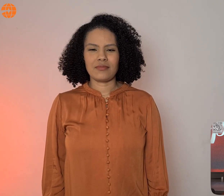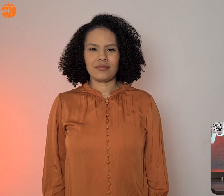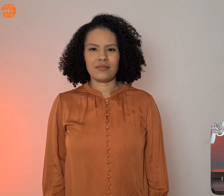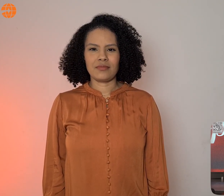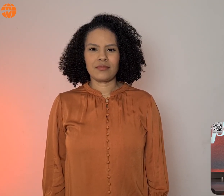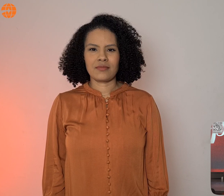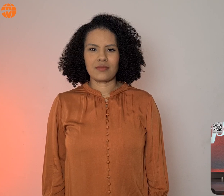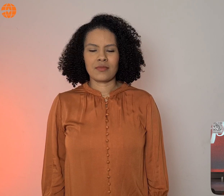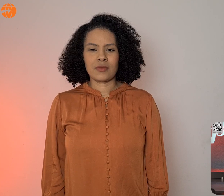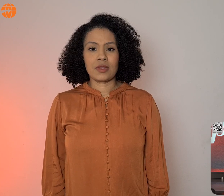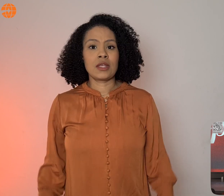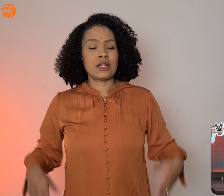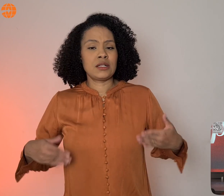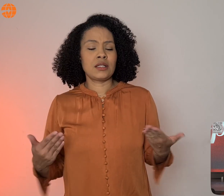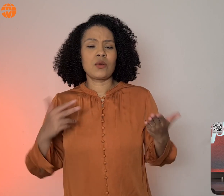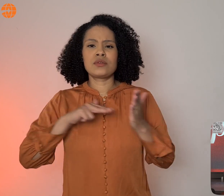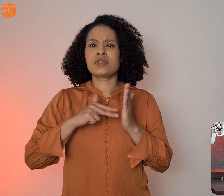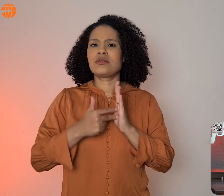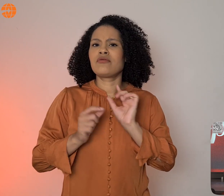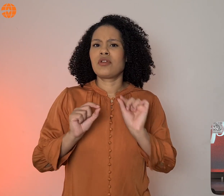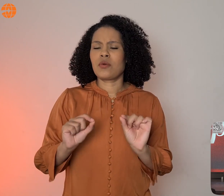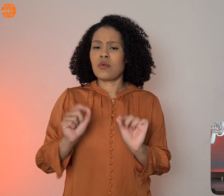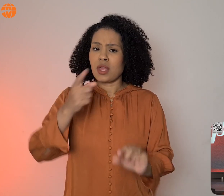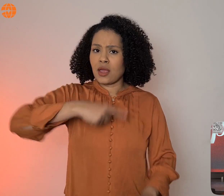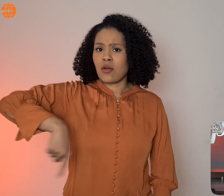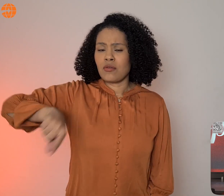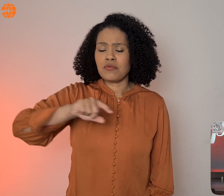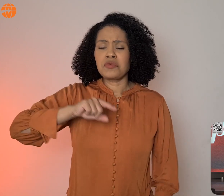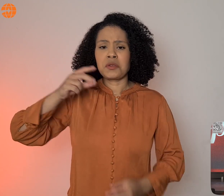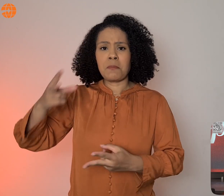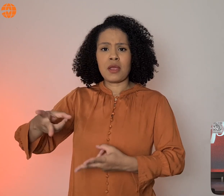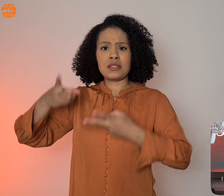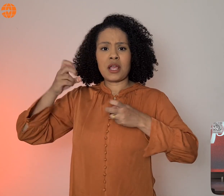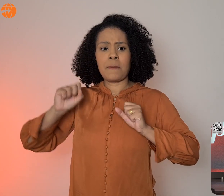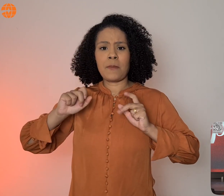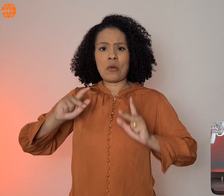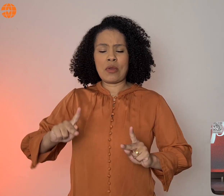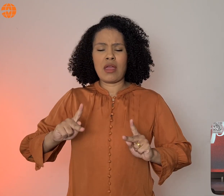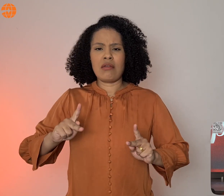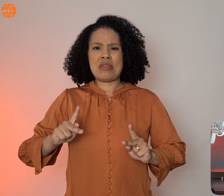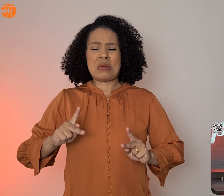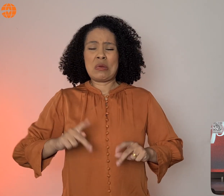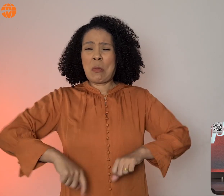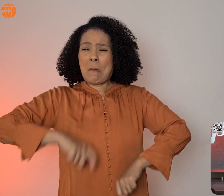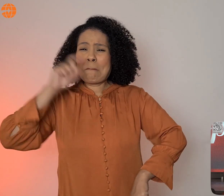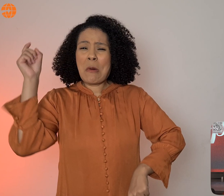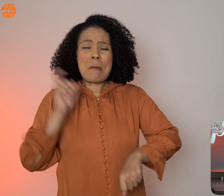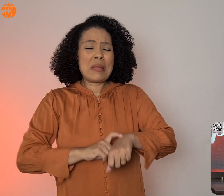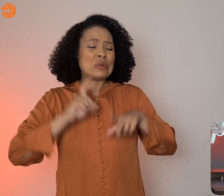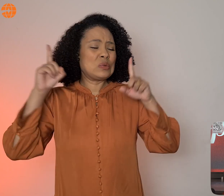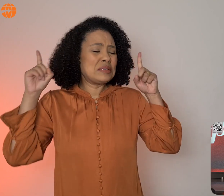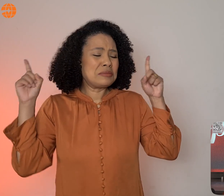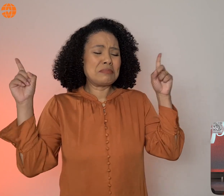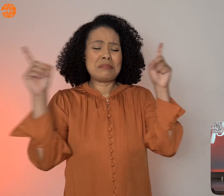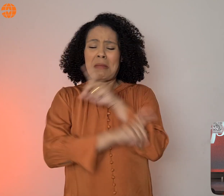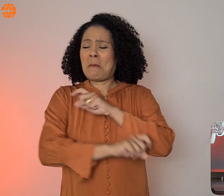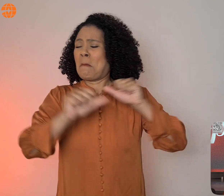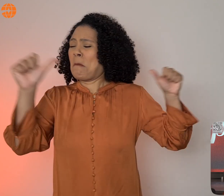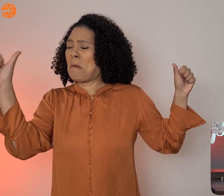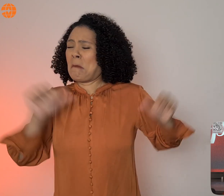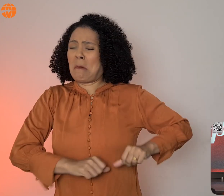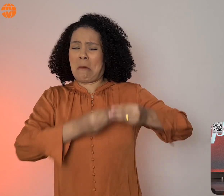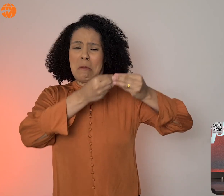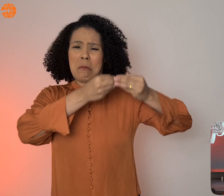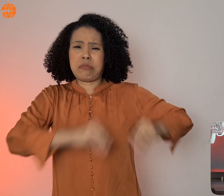by His love and mercy is the highest honor. Então, se você reconhece que a cova pode ser o ponto mais baixo que uma pessoa